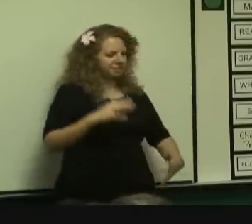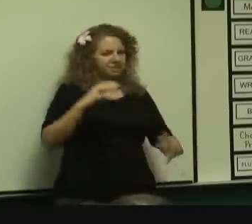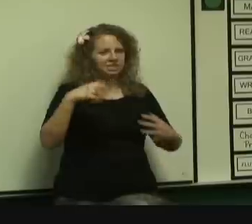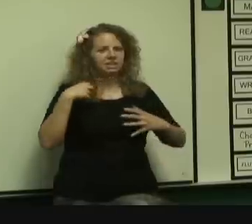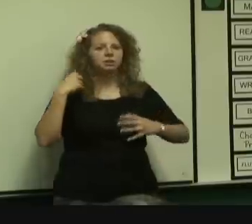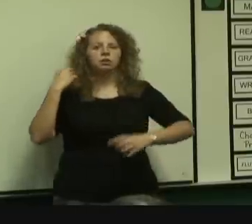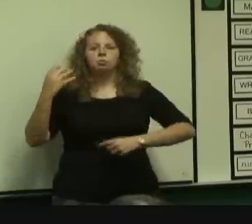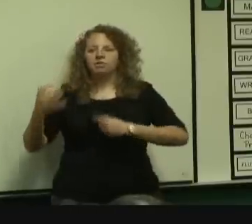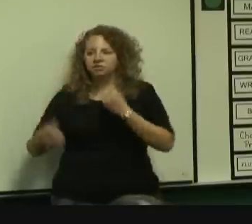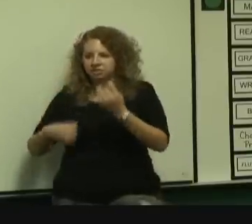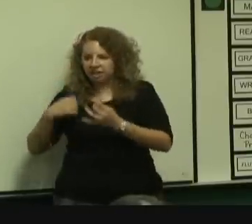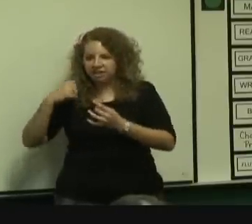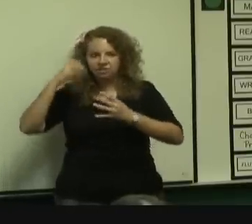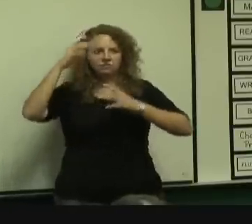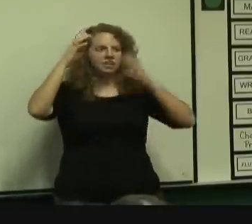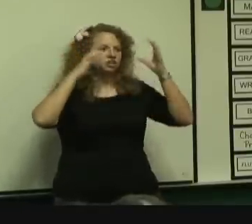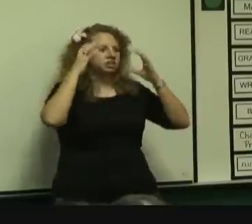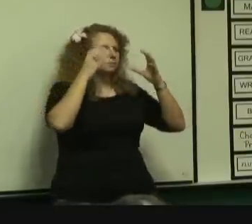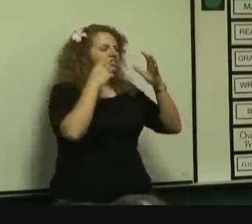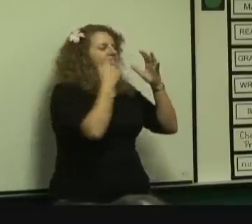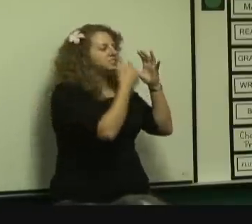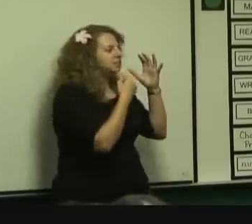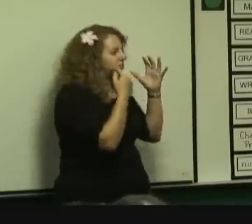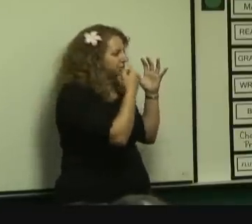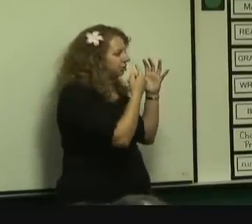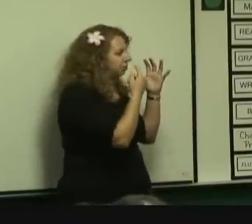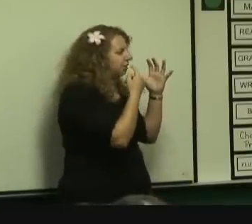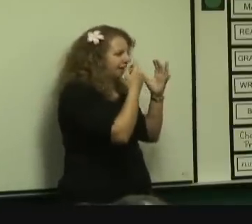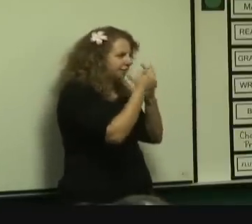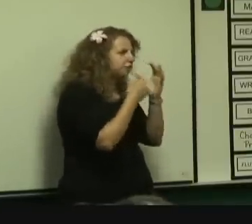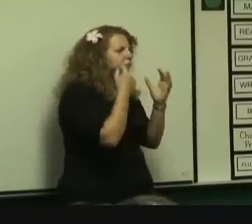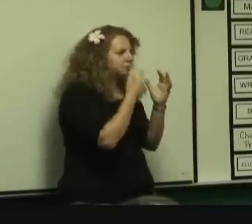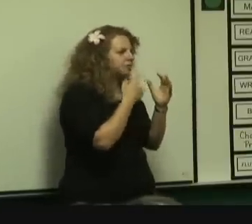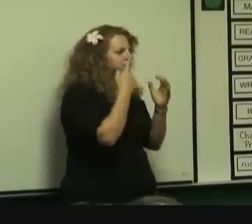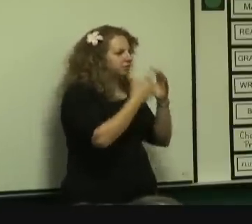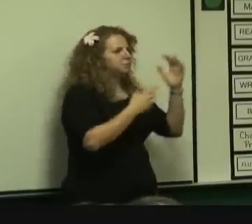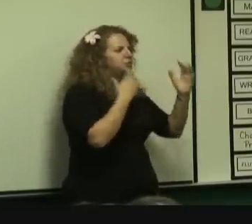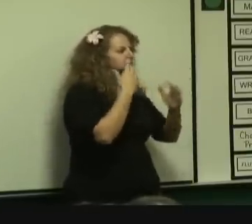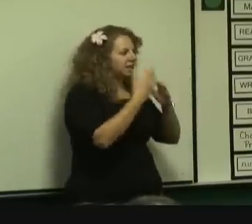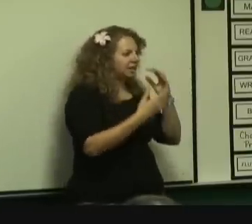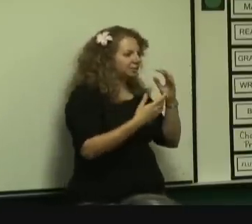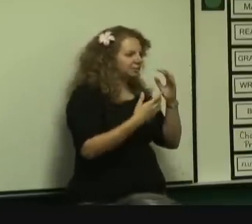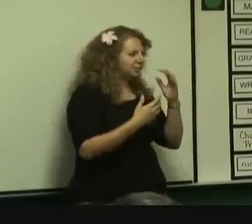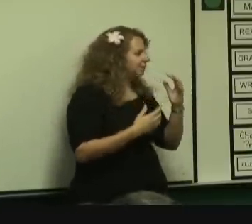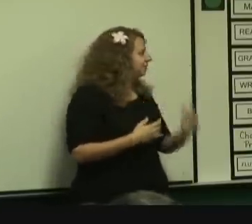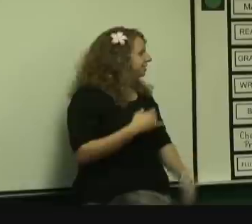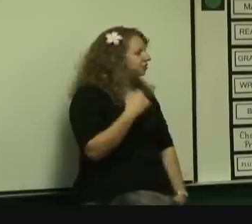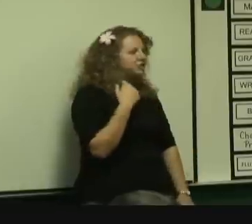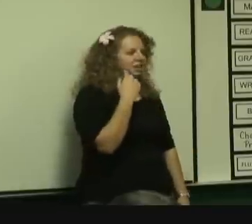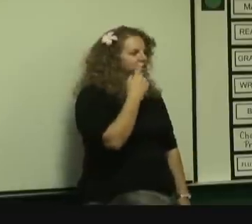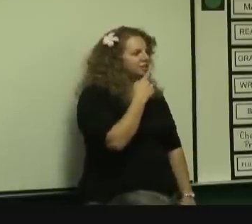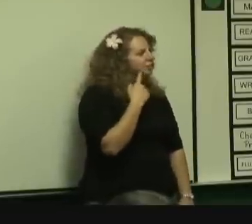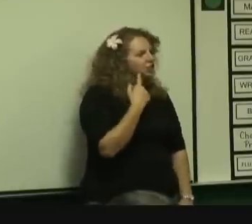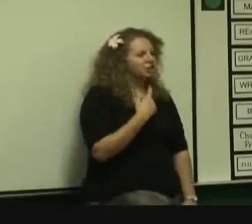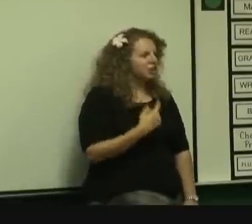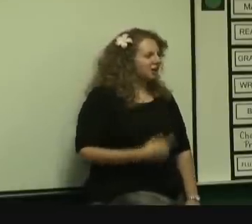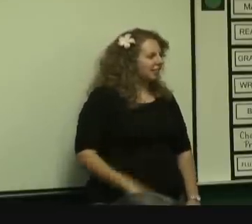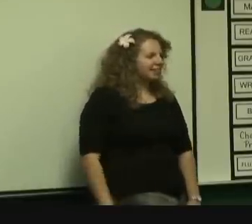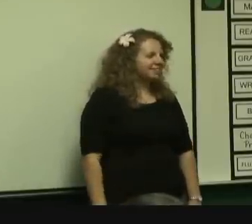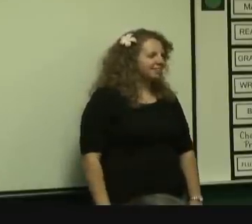able to see what they're signing, their facial expressions, and also a little bit read their lips. You just kind of get used to something. If they just like started talking like